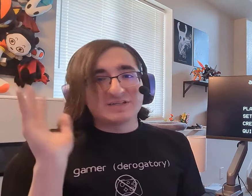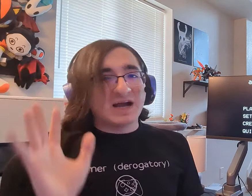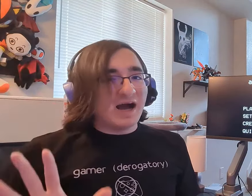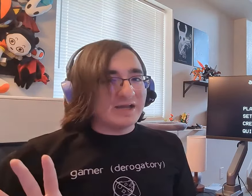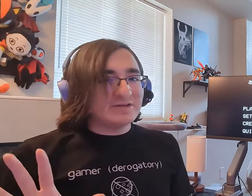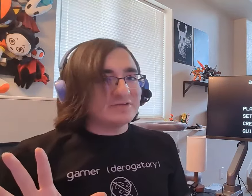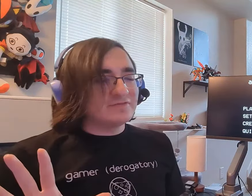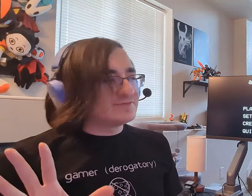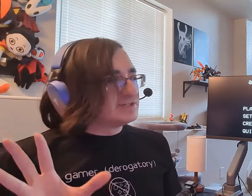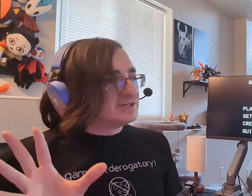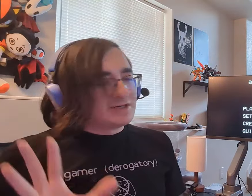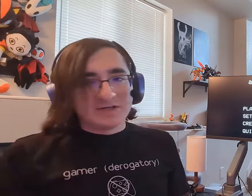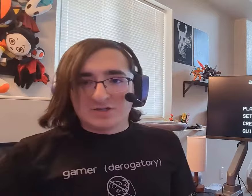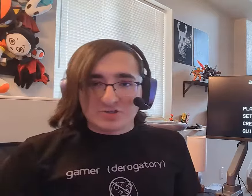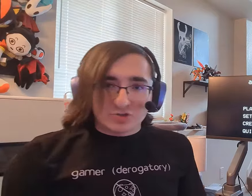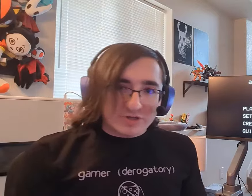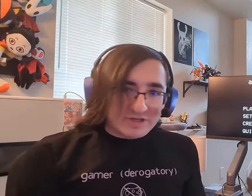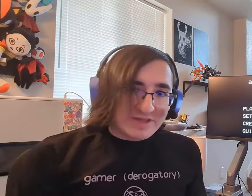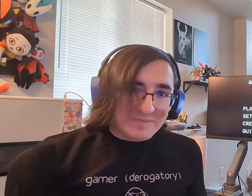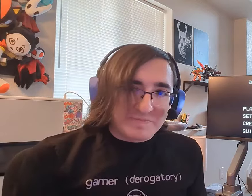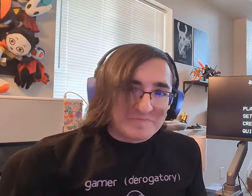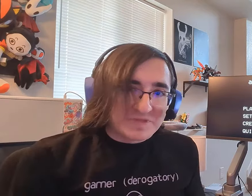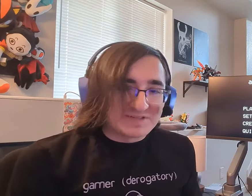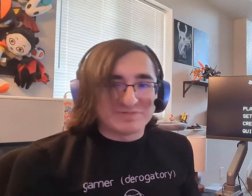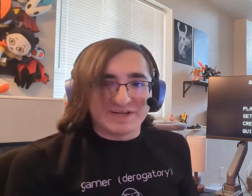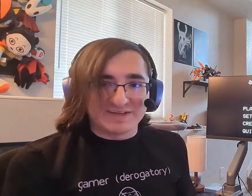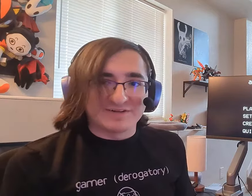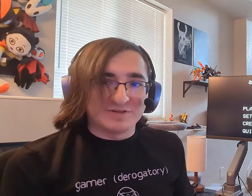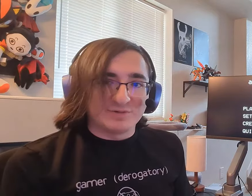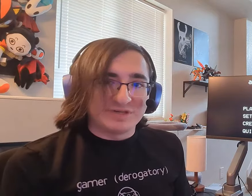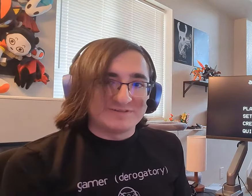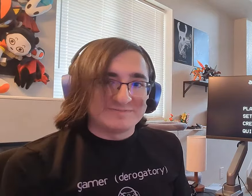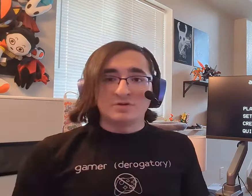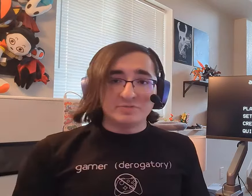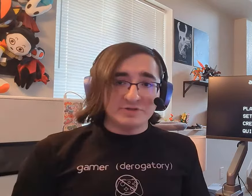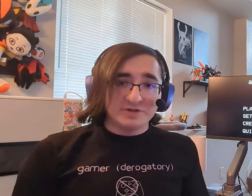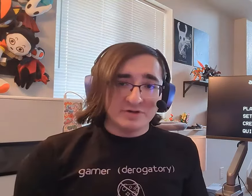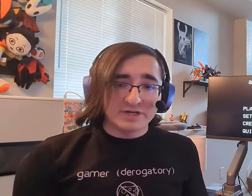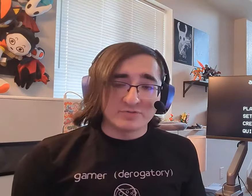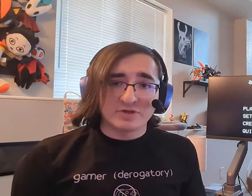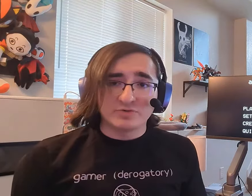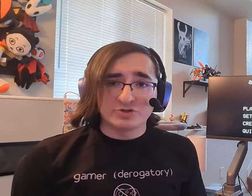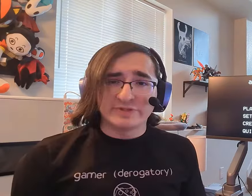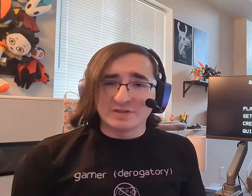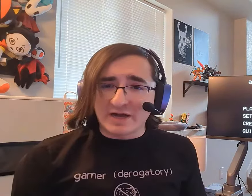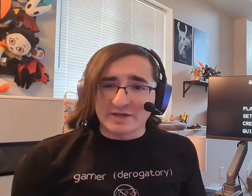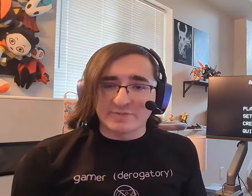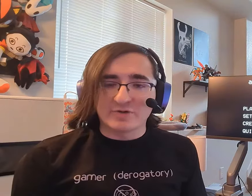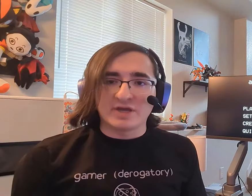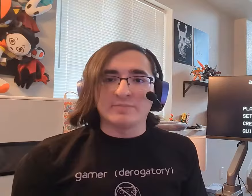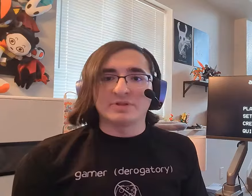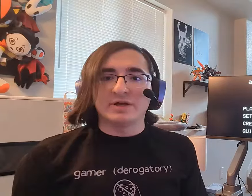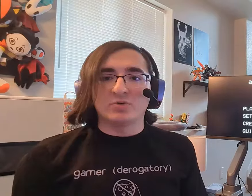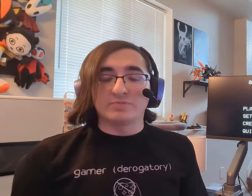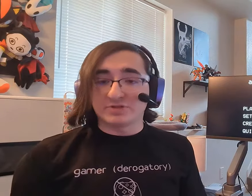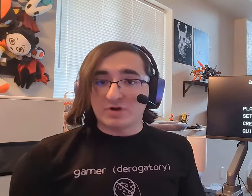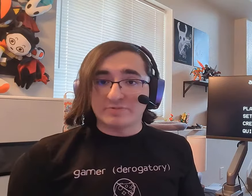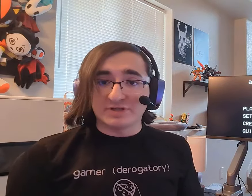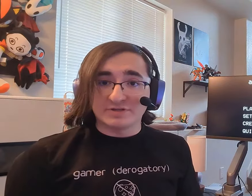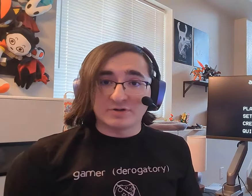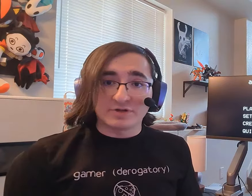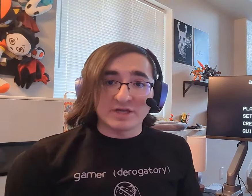so I had to kind of trick them into playing it a little bit. To be clear, I don't think we should be lying about gameplay